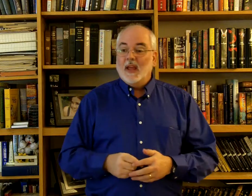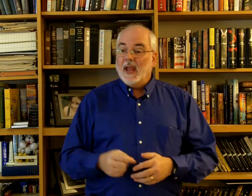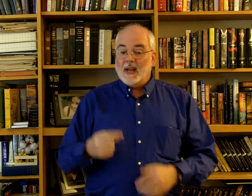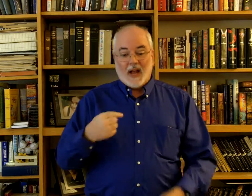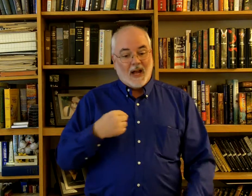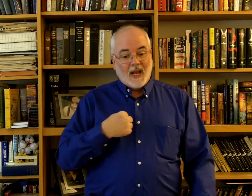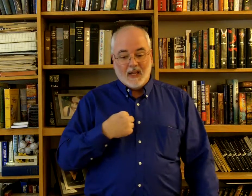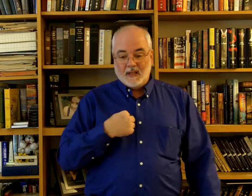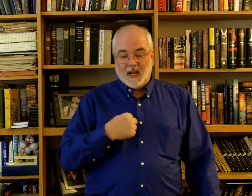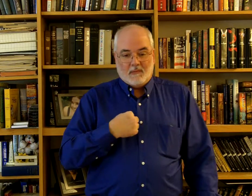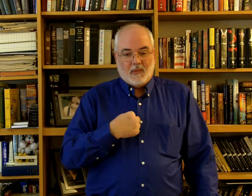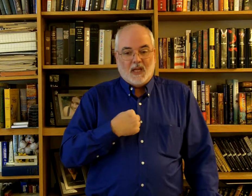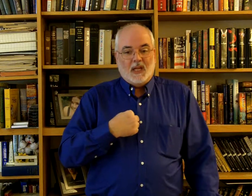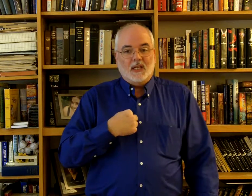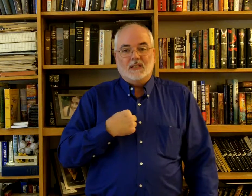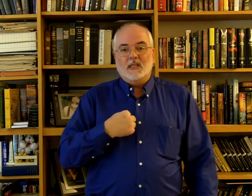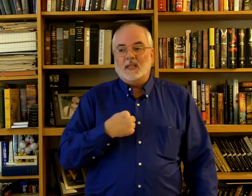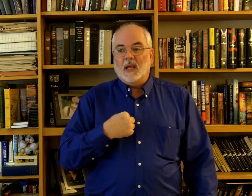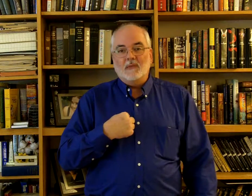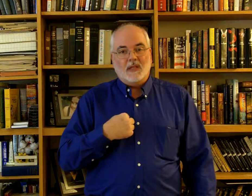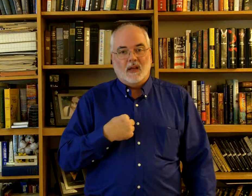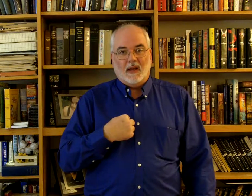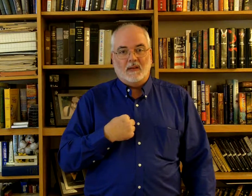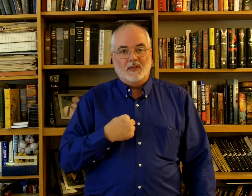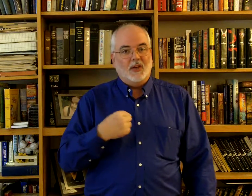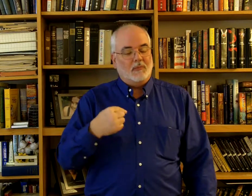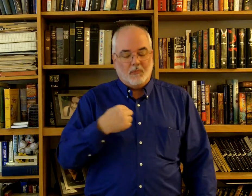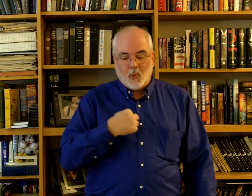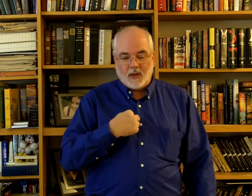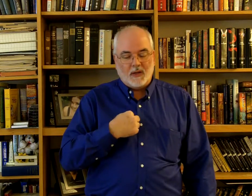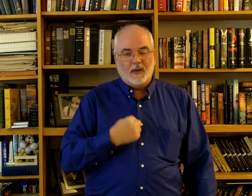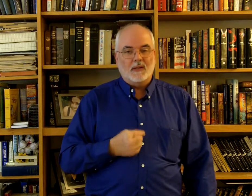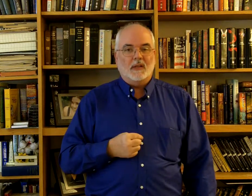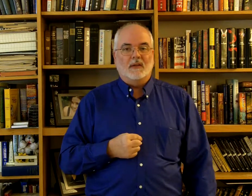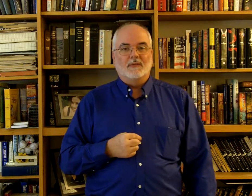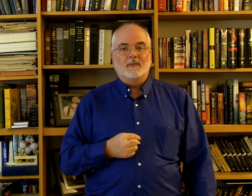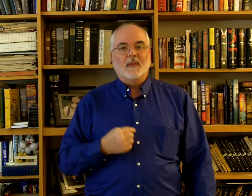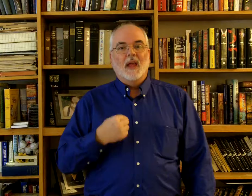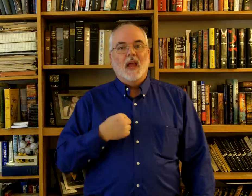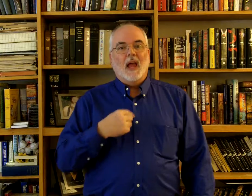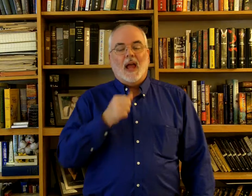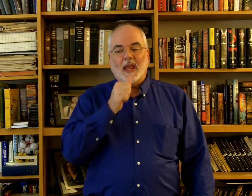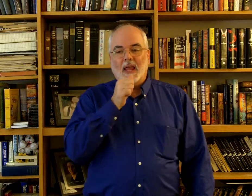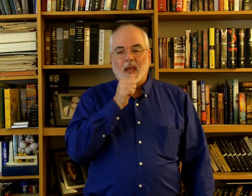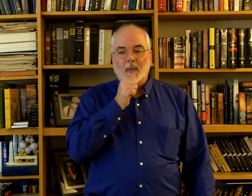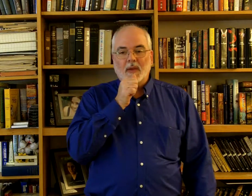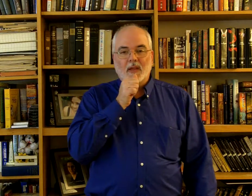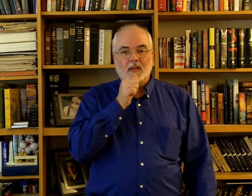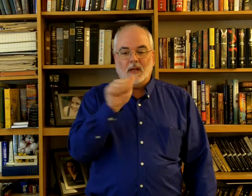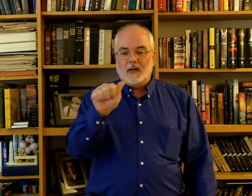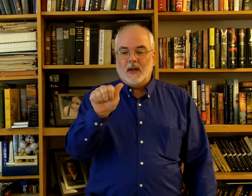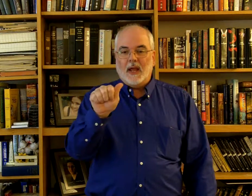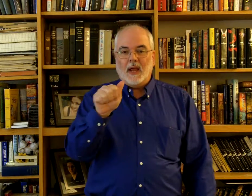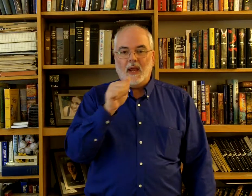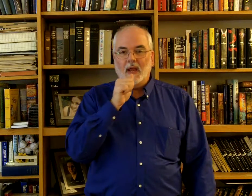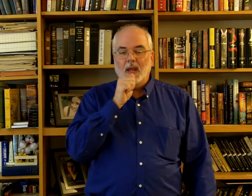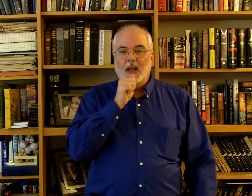And I and me is the same sign. You just point to yourself. Am is the letter A,